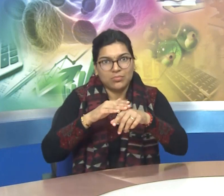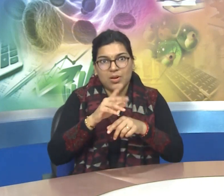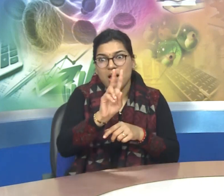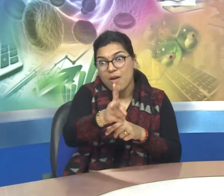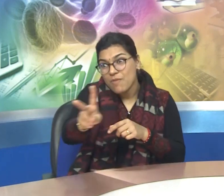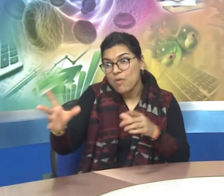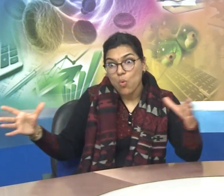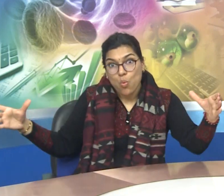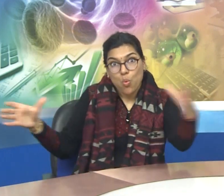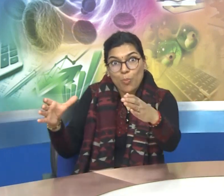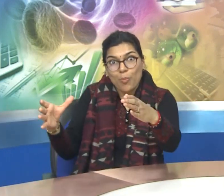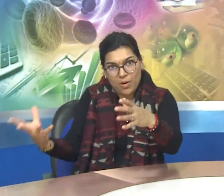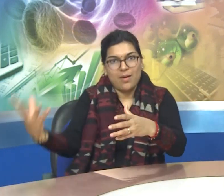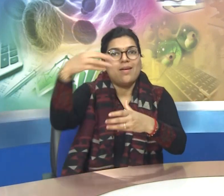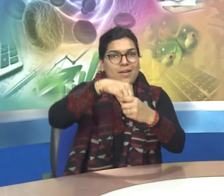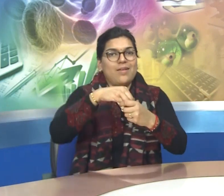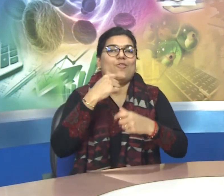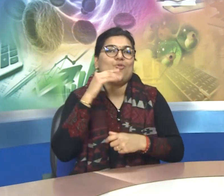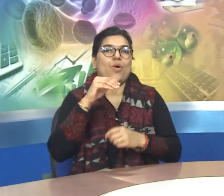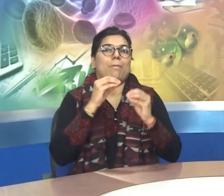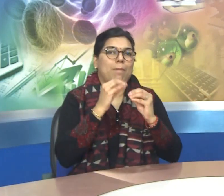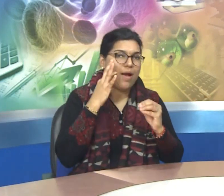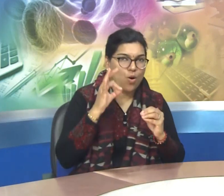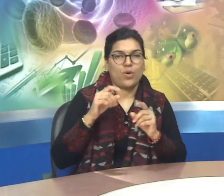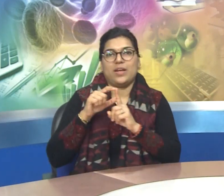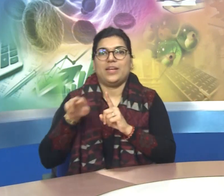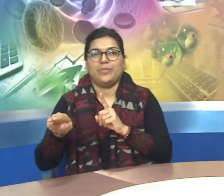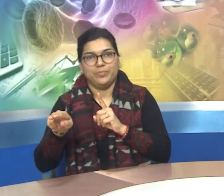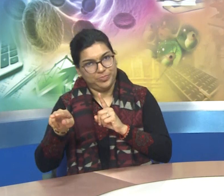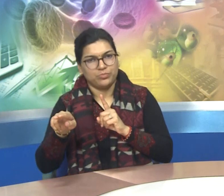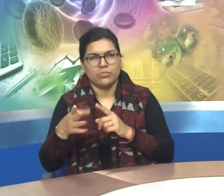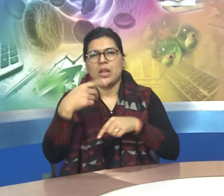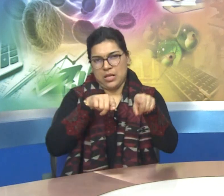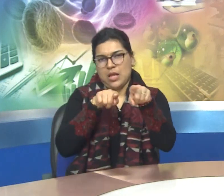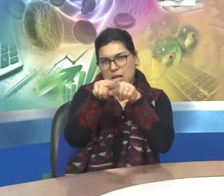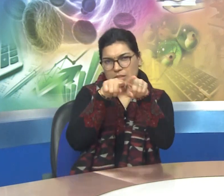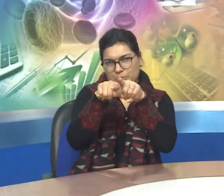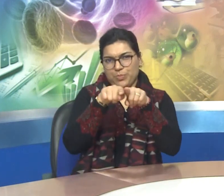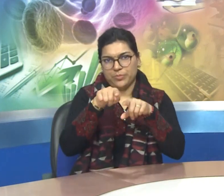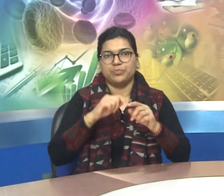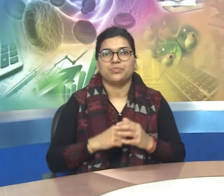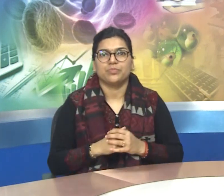The example which we can see on screen, it is the Dictionary of International Biography.